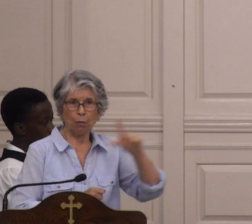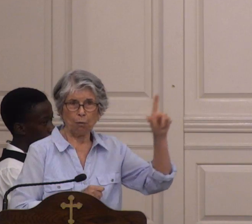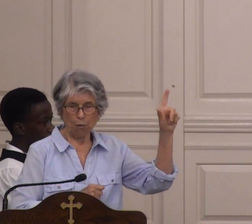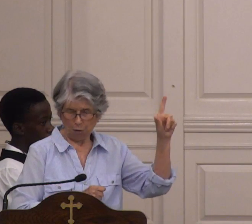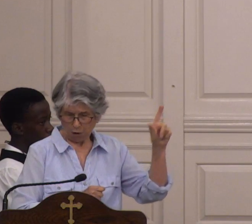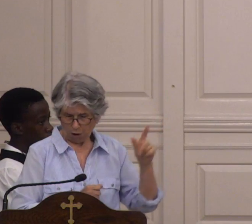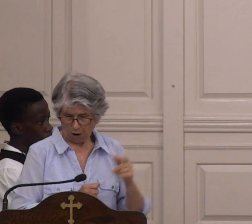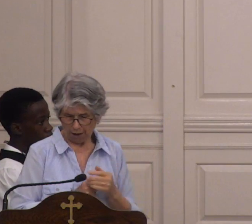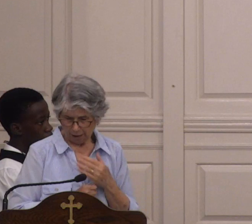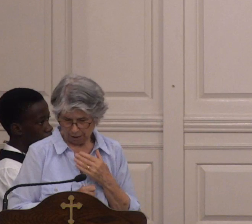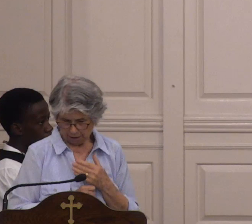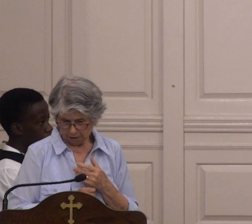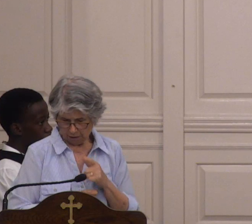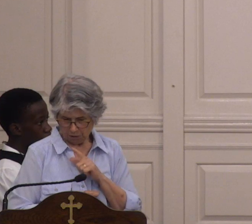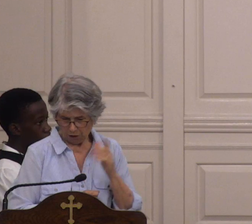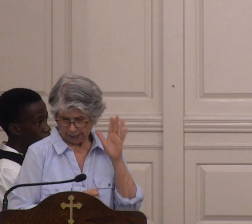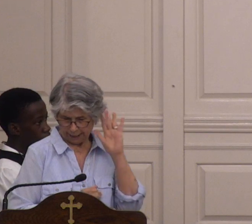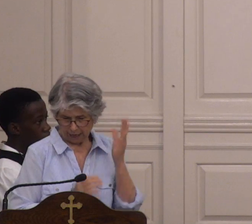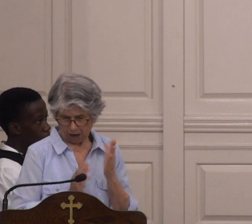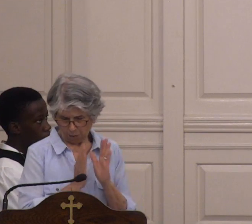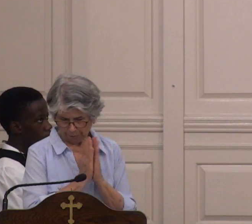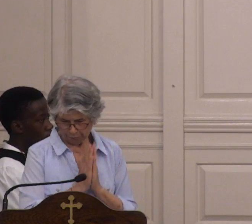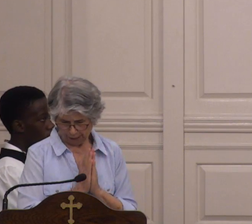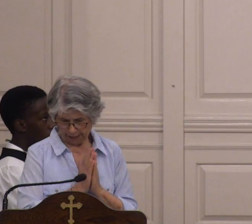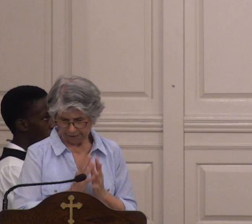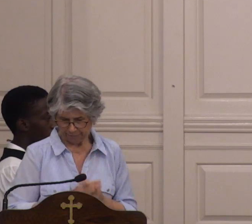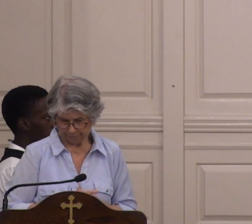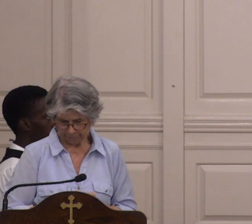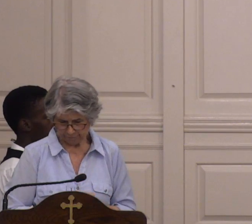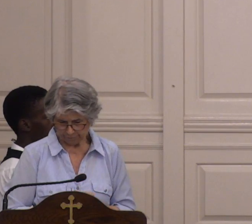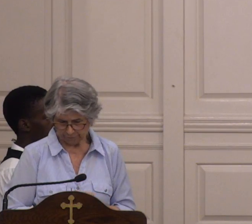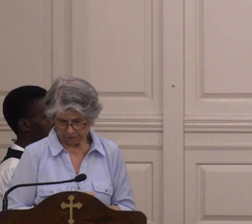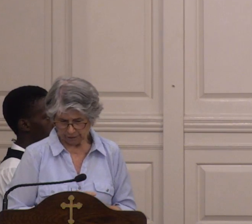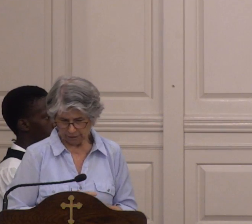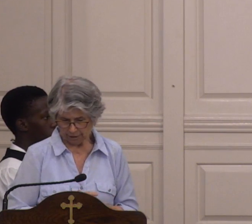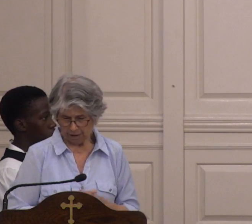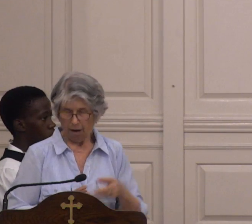We pray to the Lord. Lord, hear our prayer.